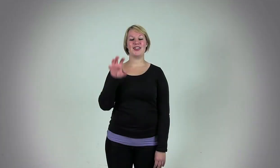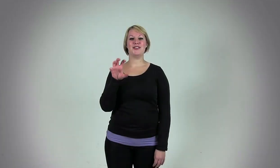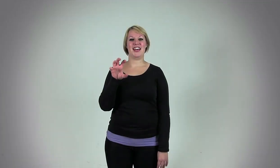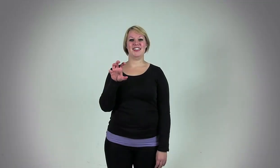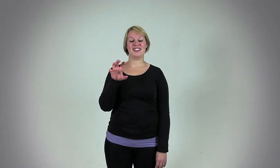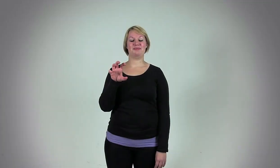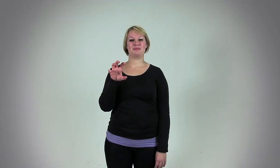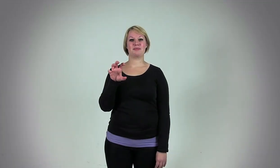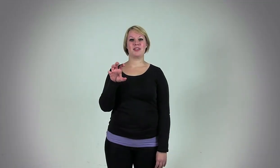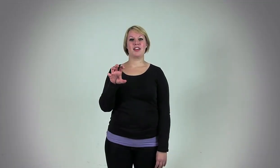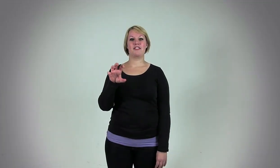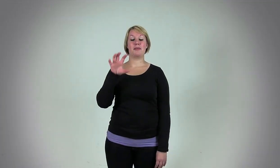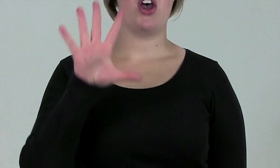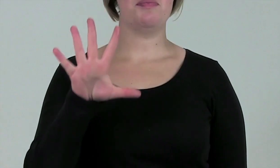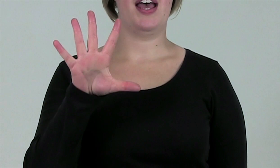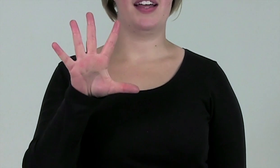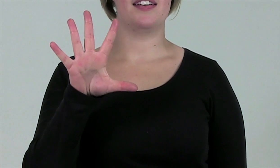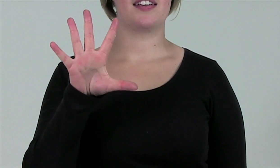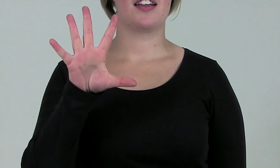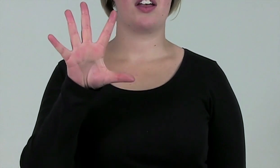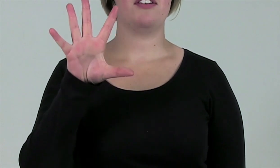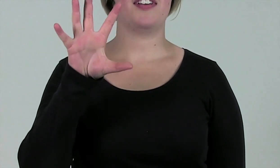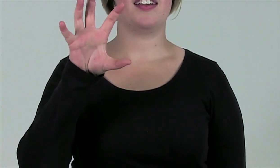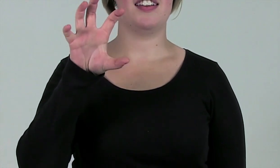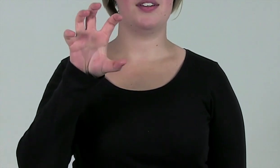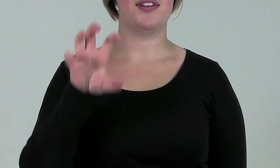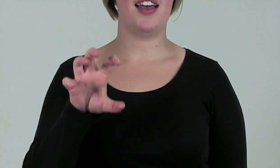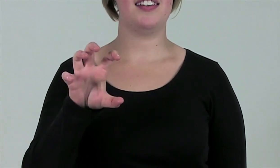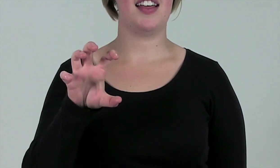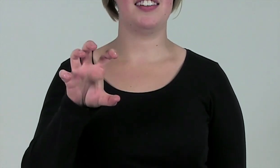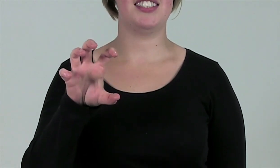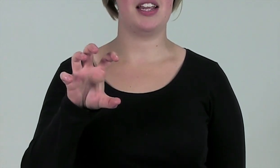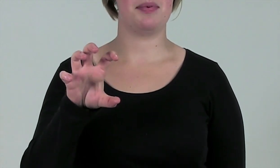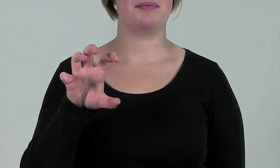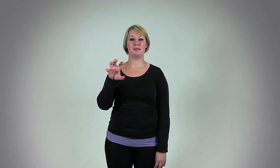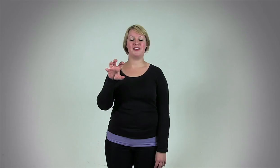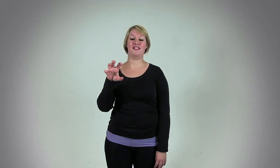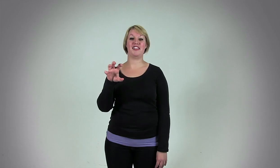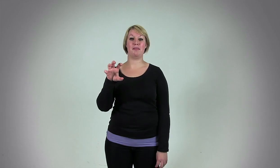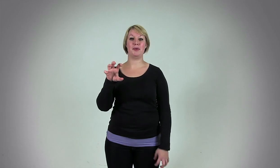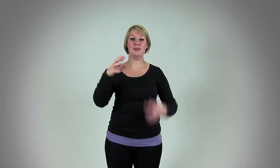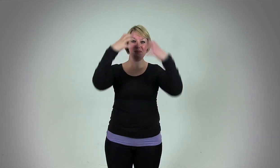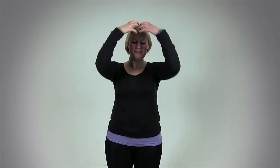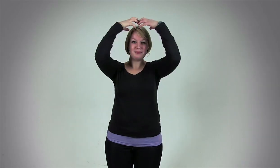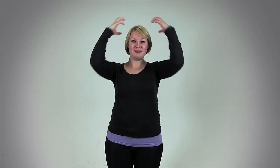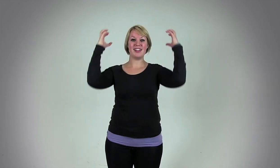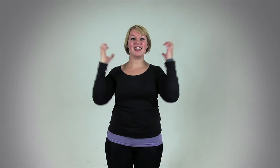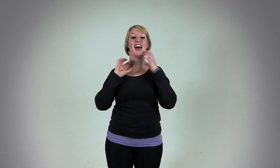Clawed hand. From an open hand, curl fingers into a tense hand shape. For example,